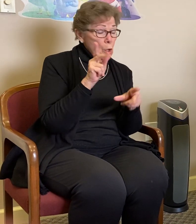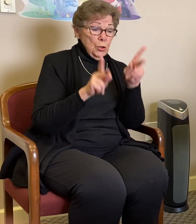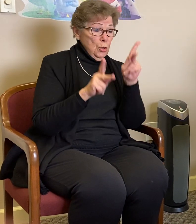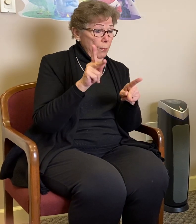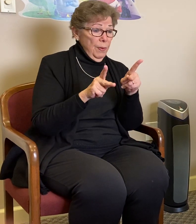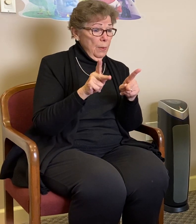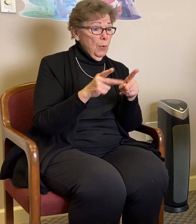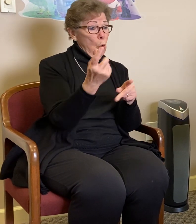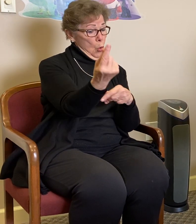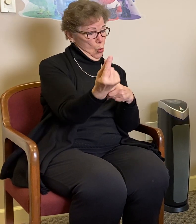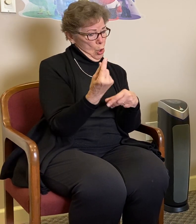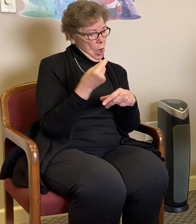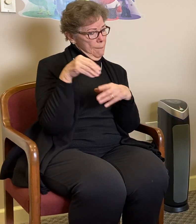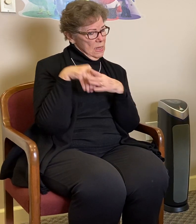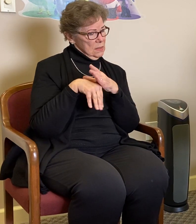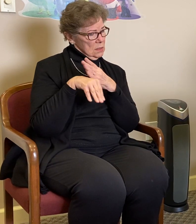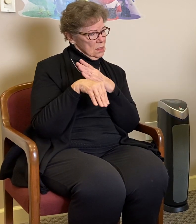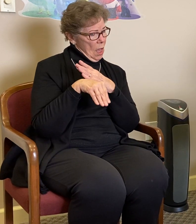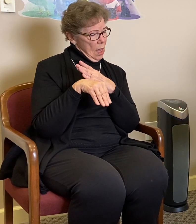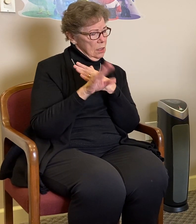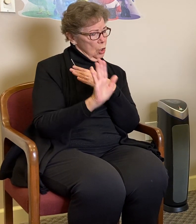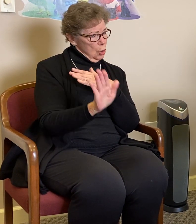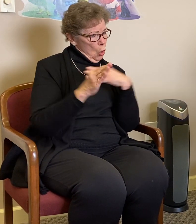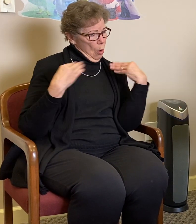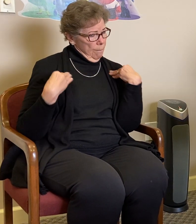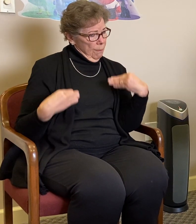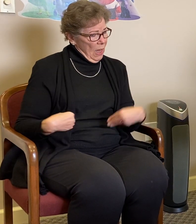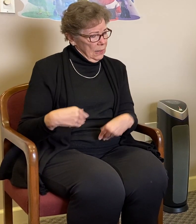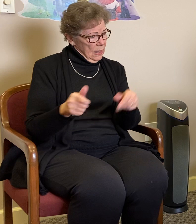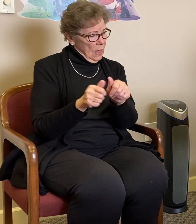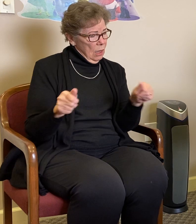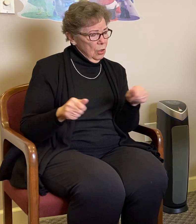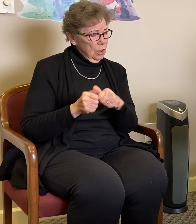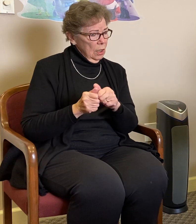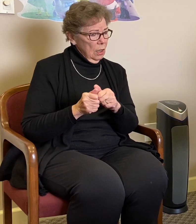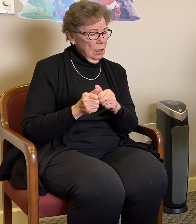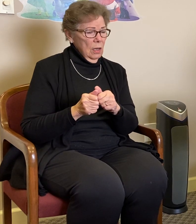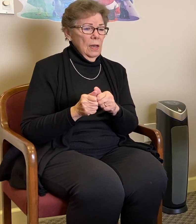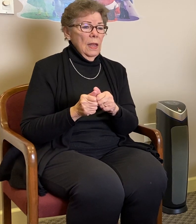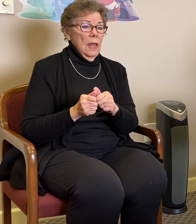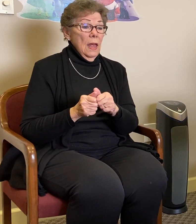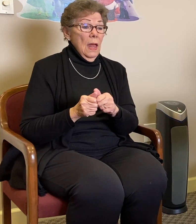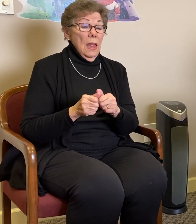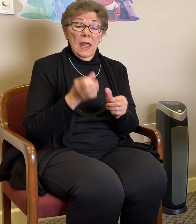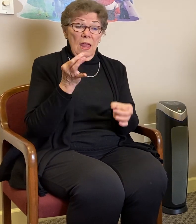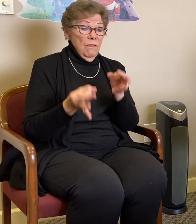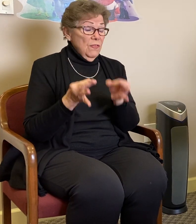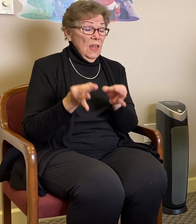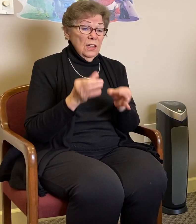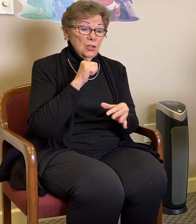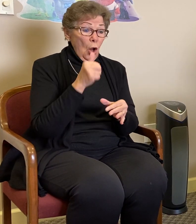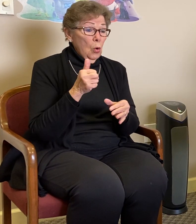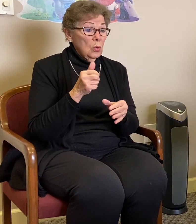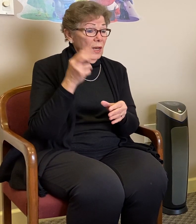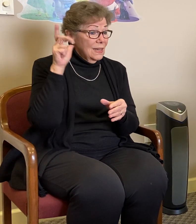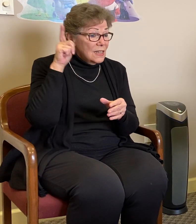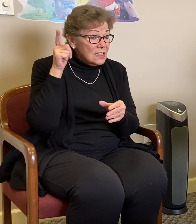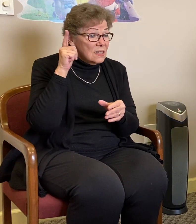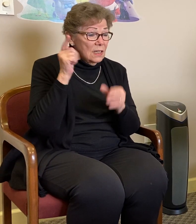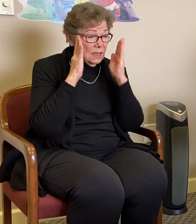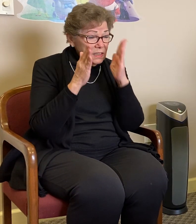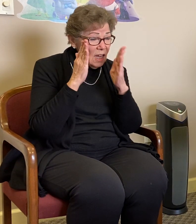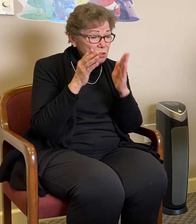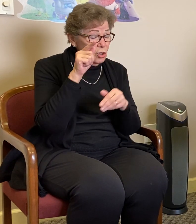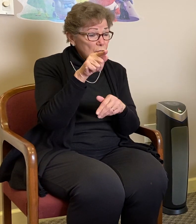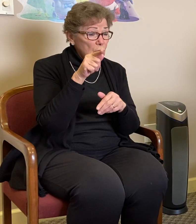come inside your body boundary when you don't want them to. And if they don't listen to you, then you